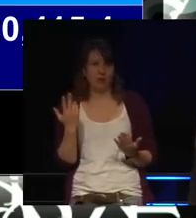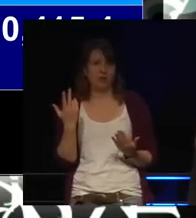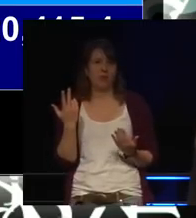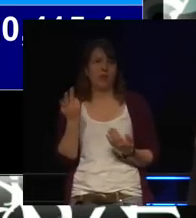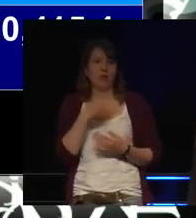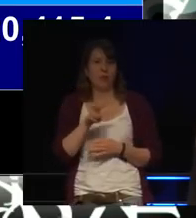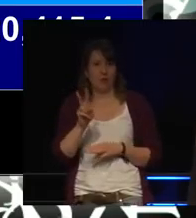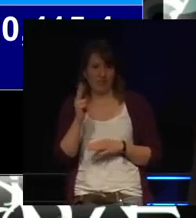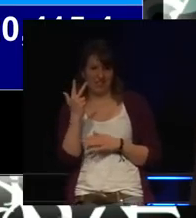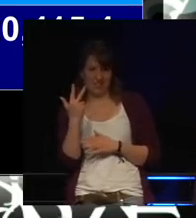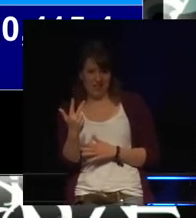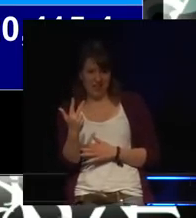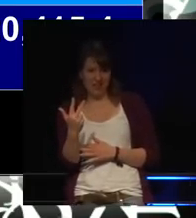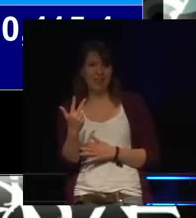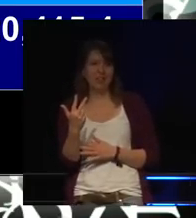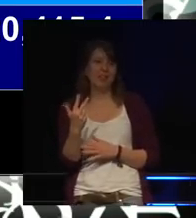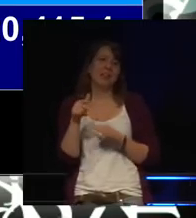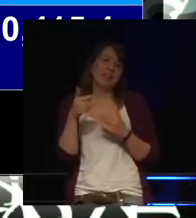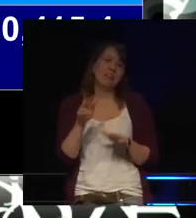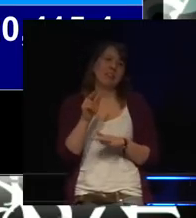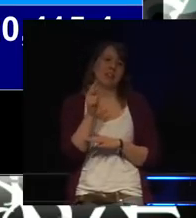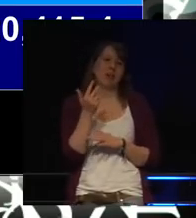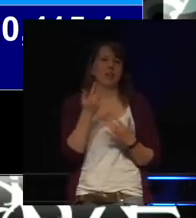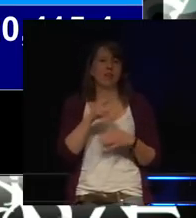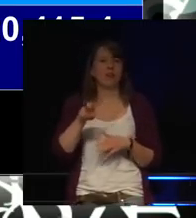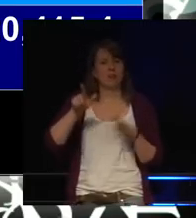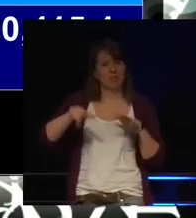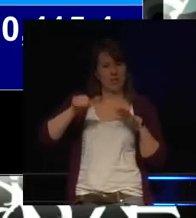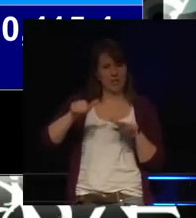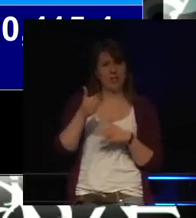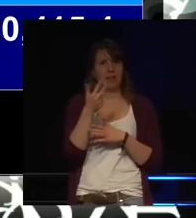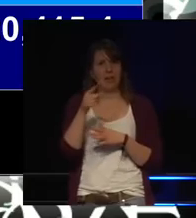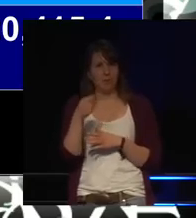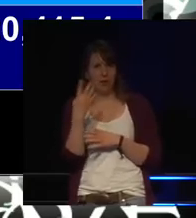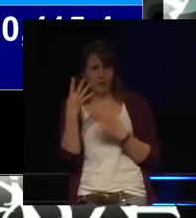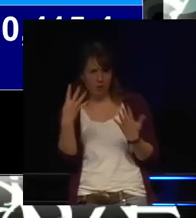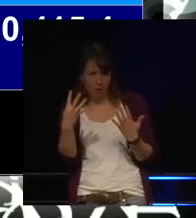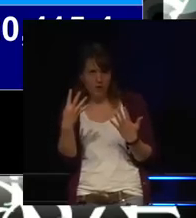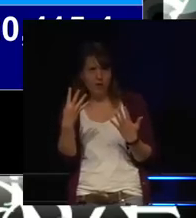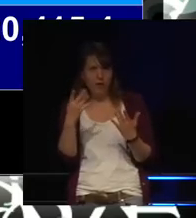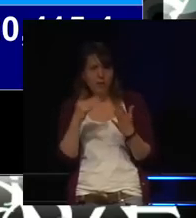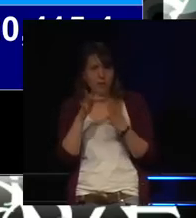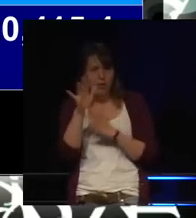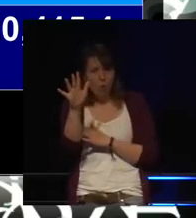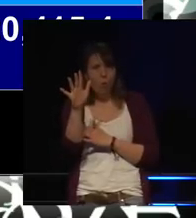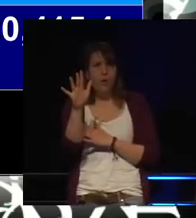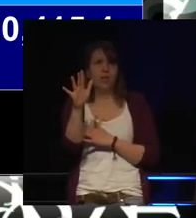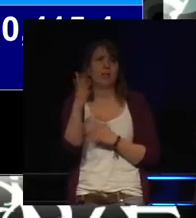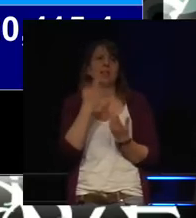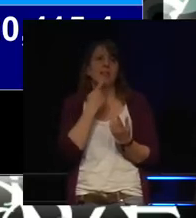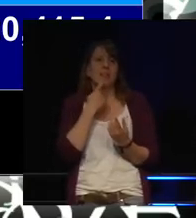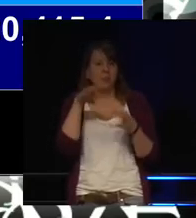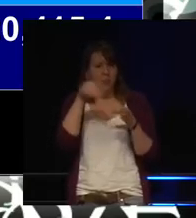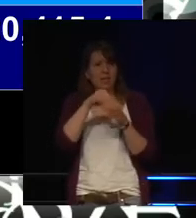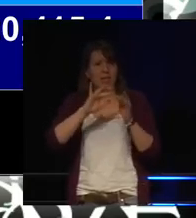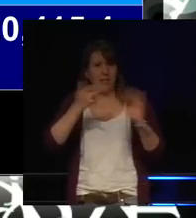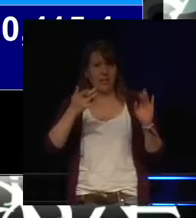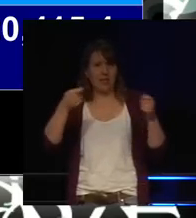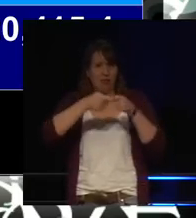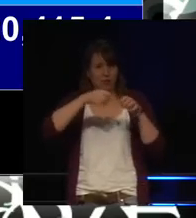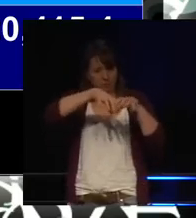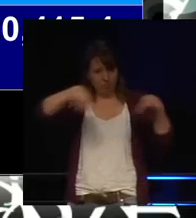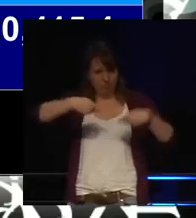of devices out there. This year, we already had 8.3 billions of devices. And in